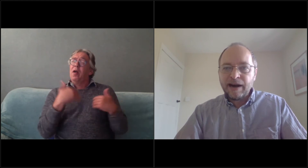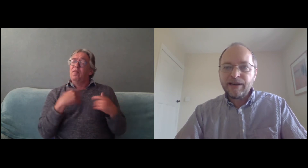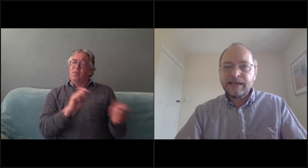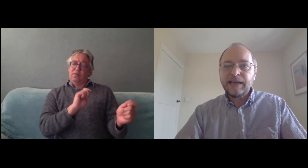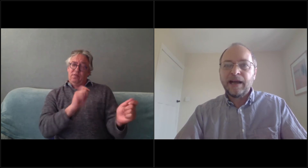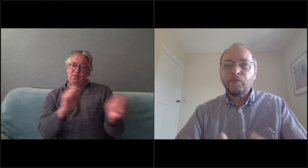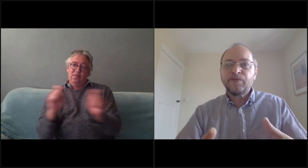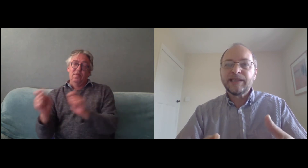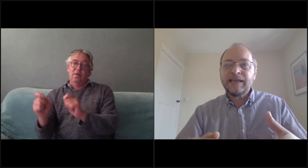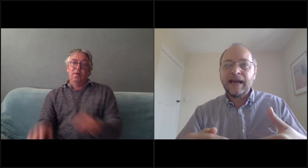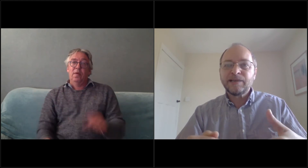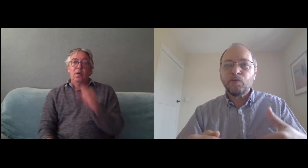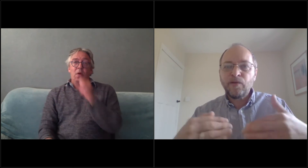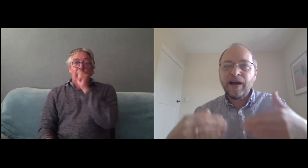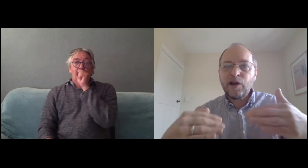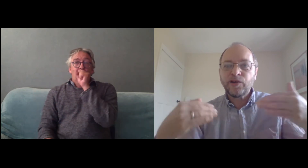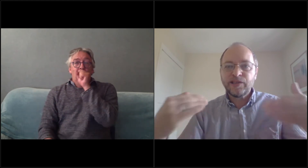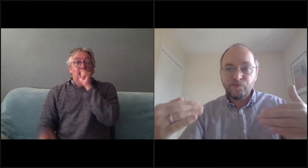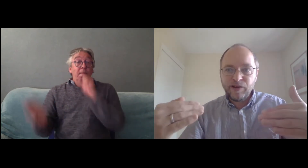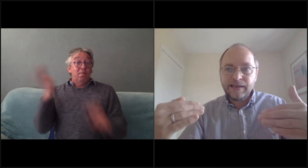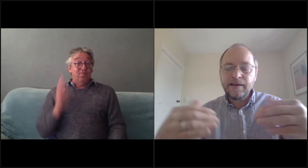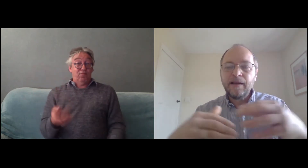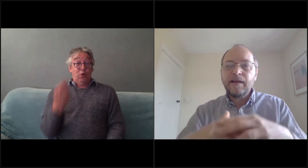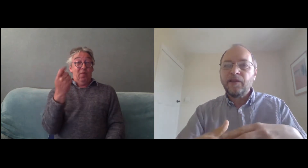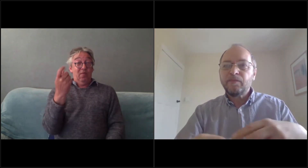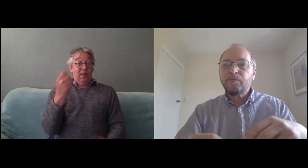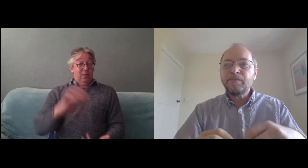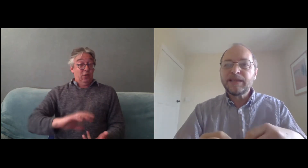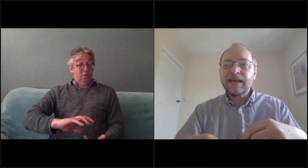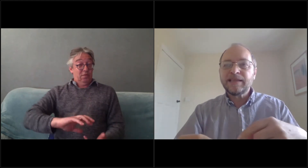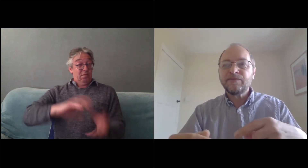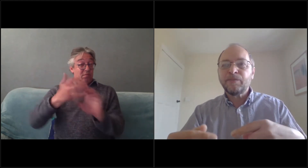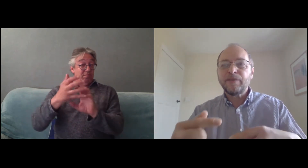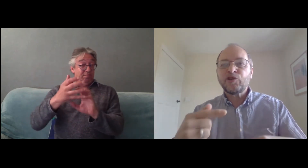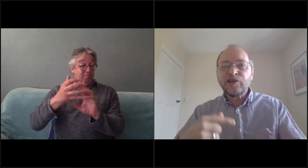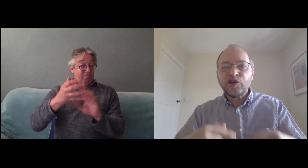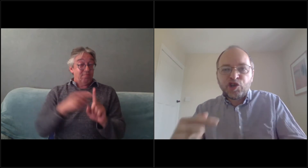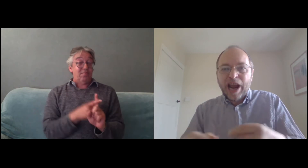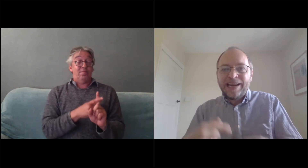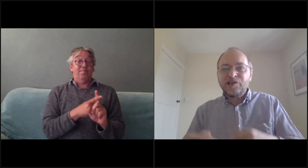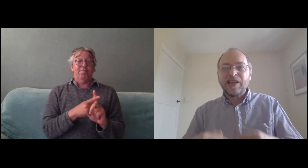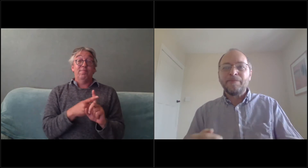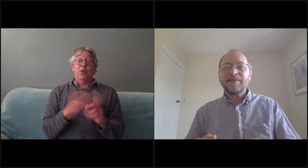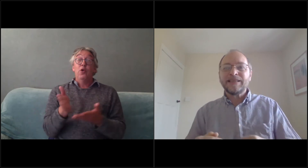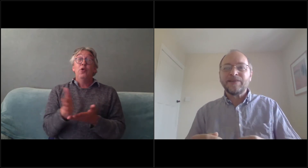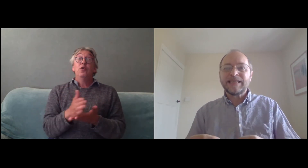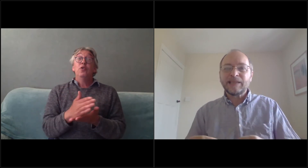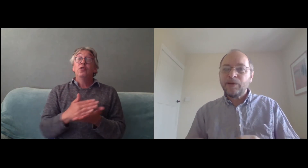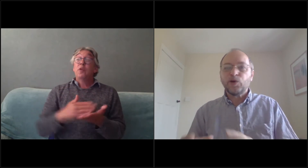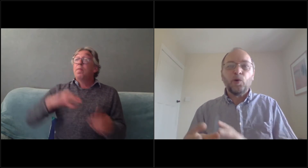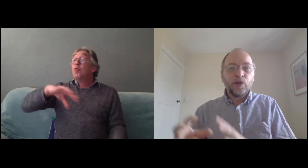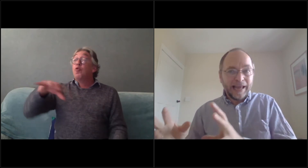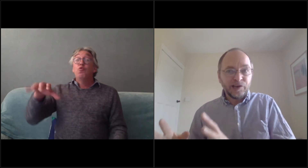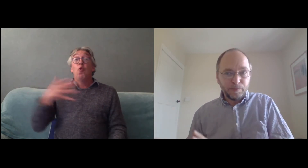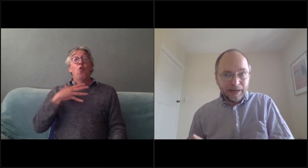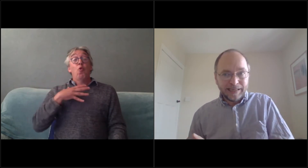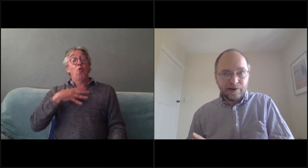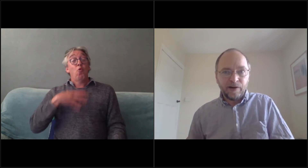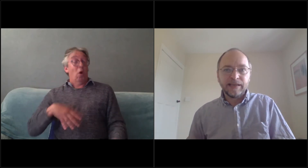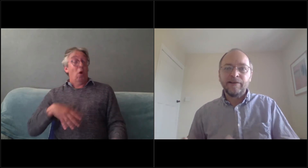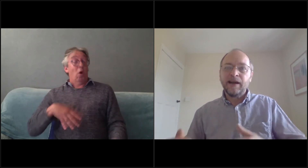period of austerity. We've seen as welfare costs have risen that member states have sometimes tried to change their methods of assessment or